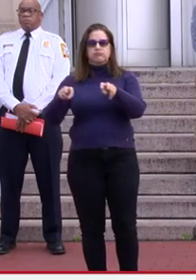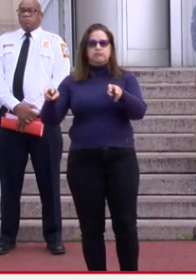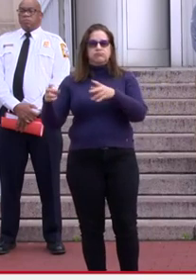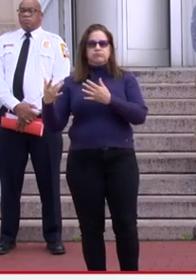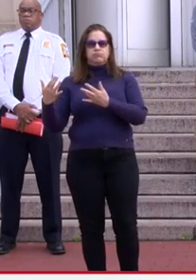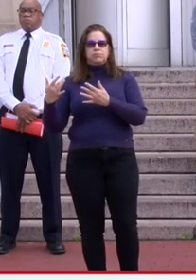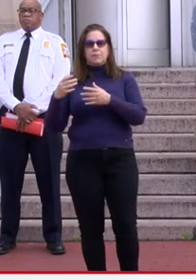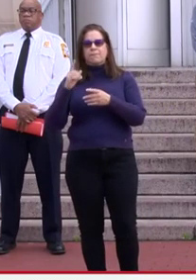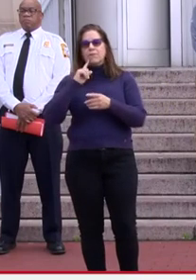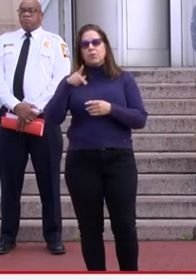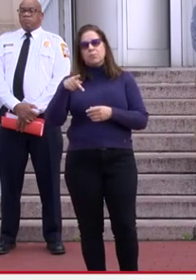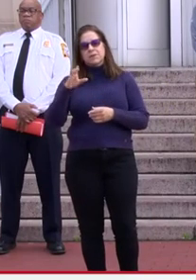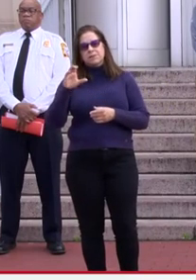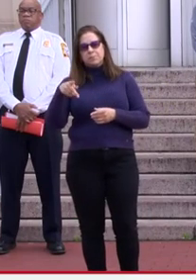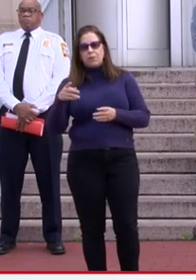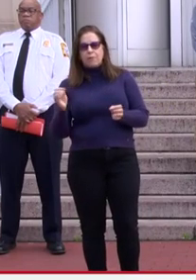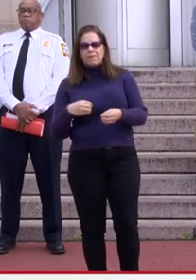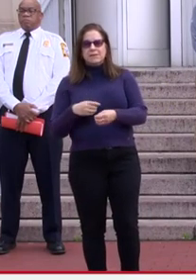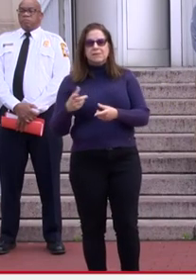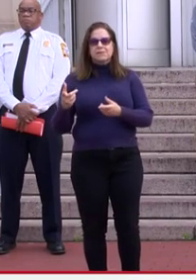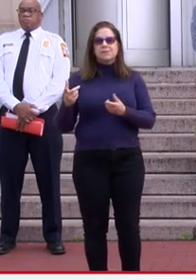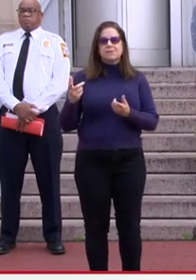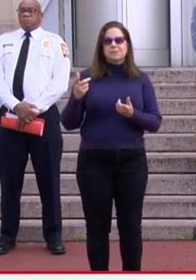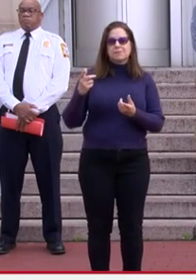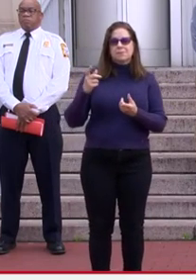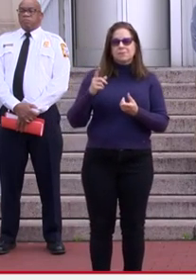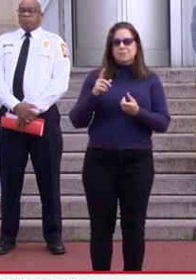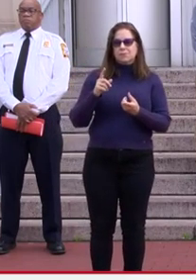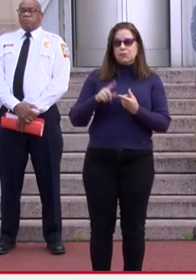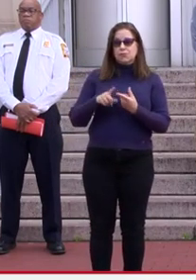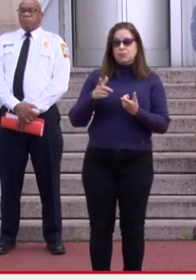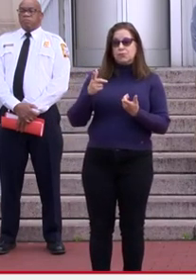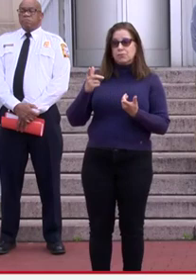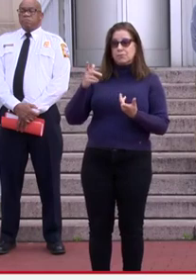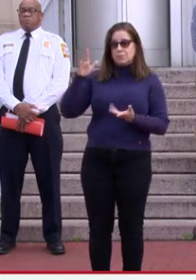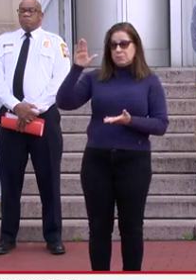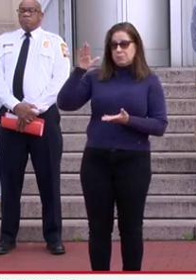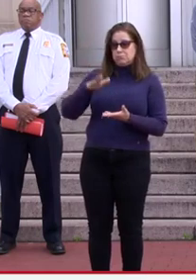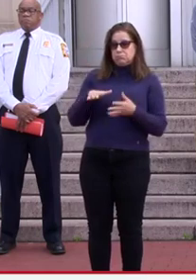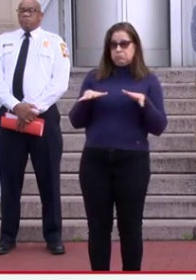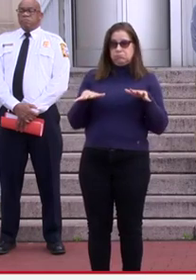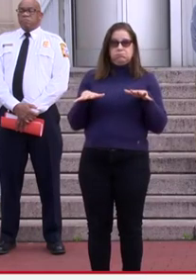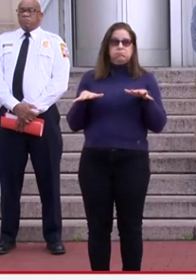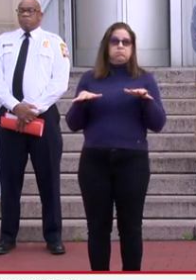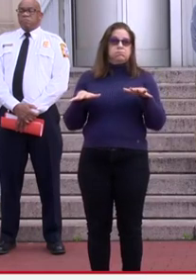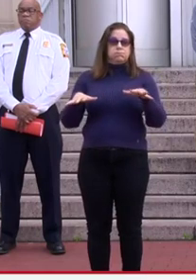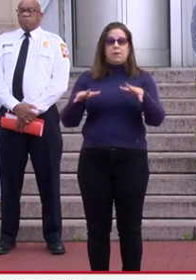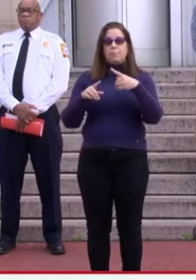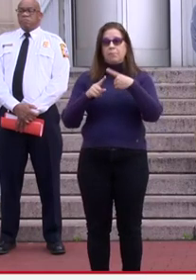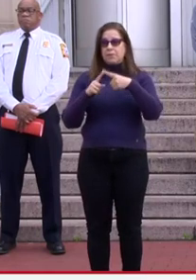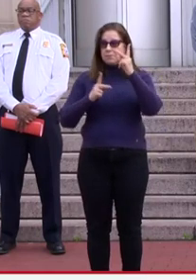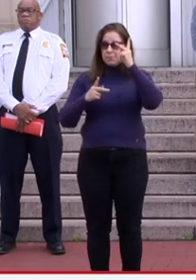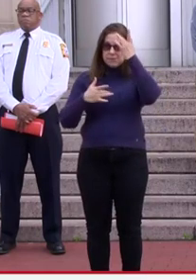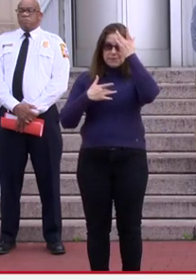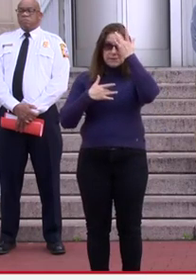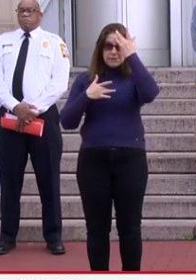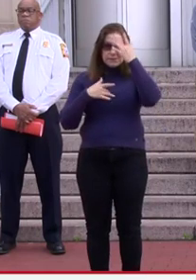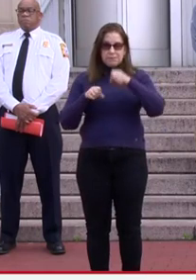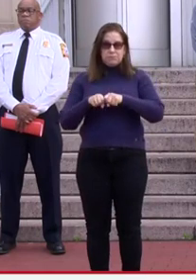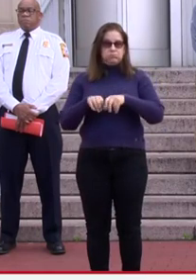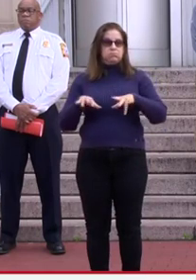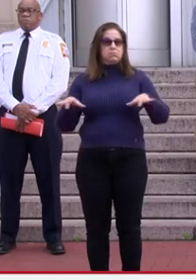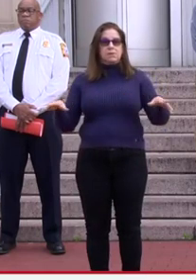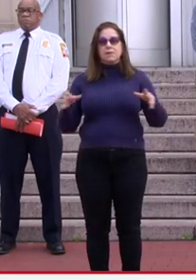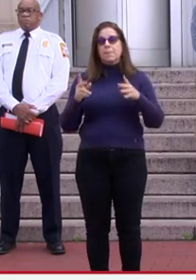medical practices to decrease the likelihood that individuals with chronic health conditions and those who are immunocompromised will come into contact